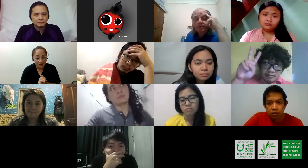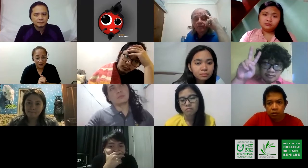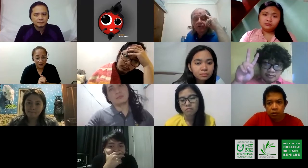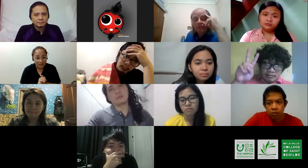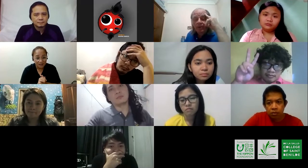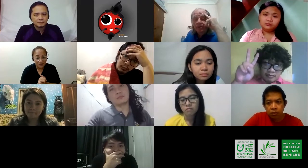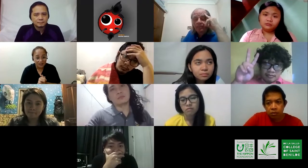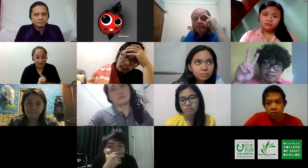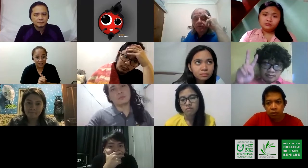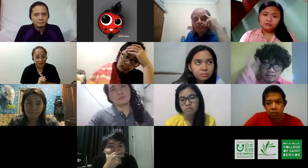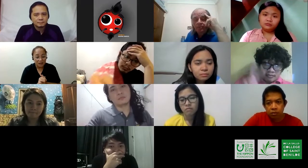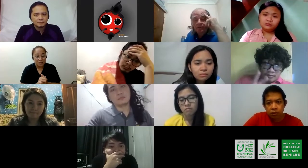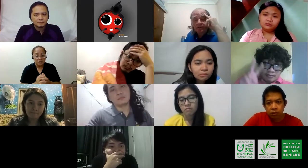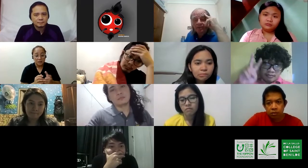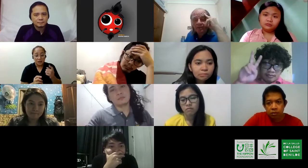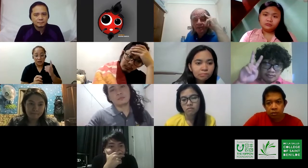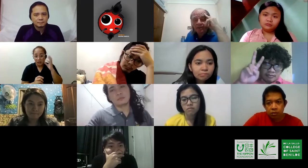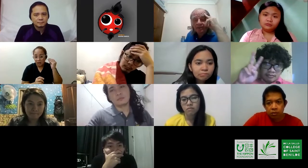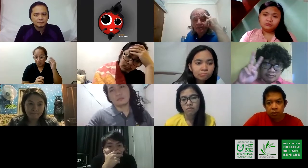from hearing people?